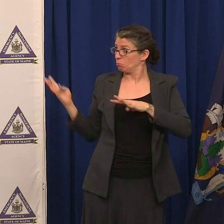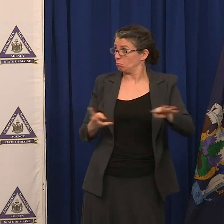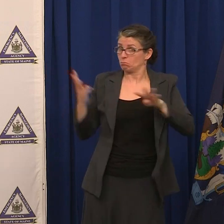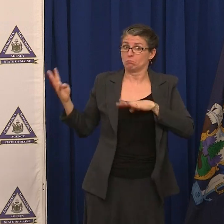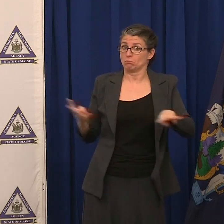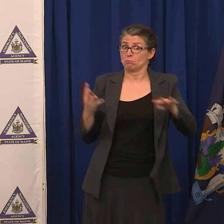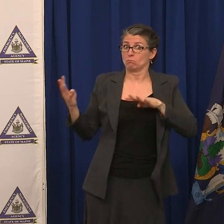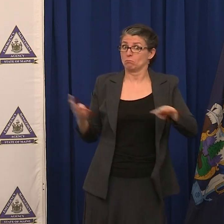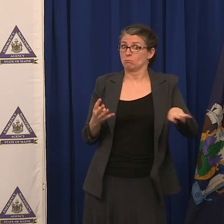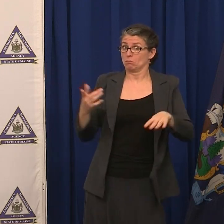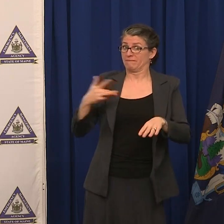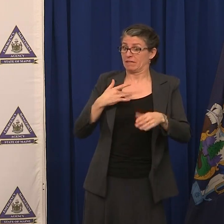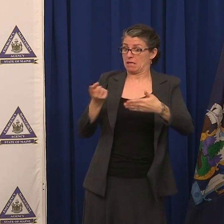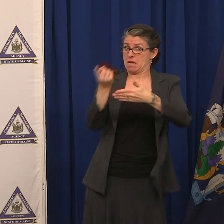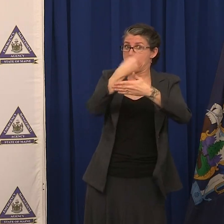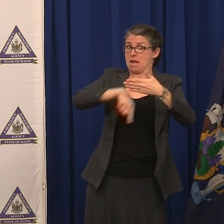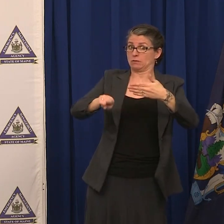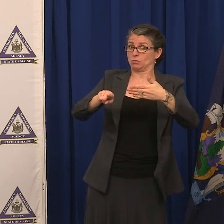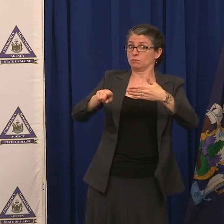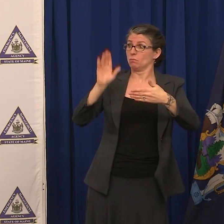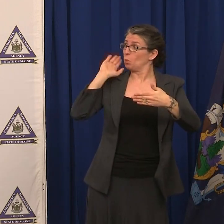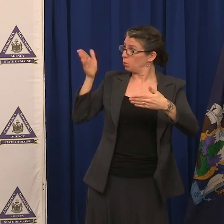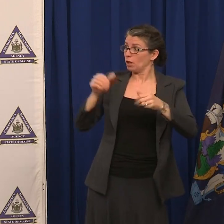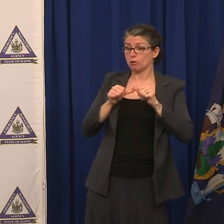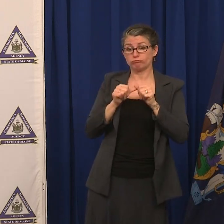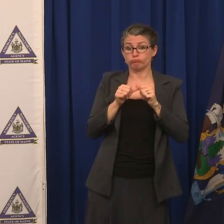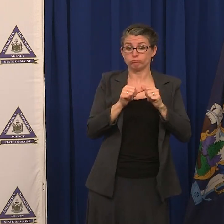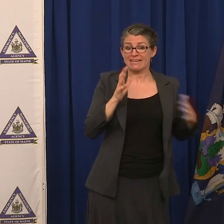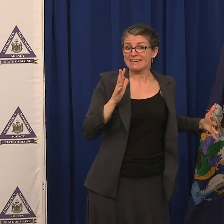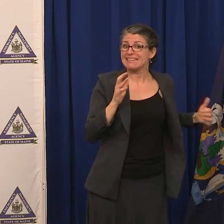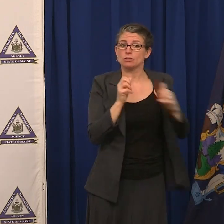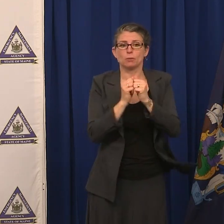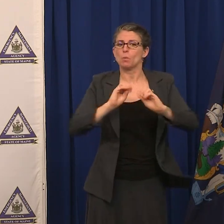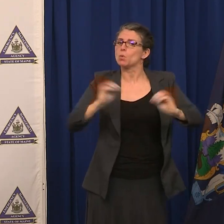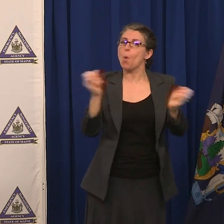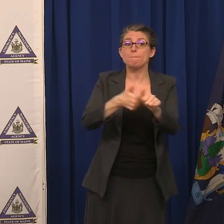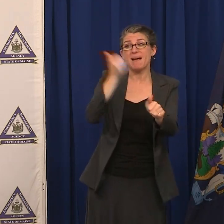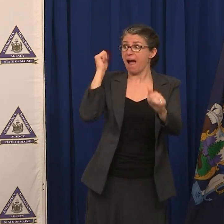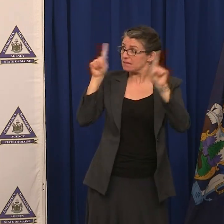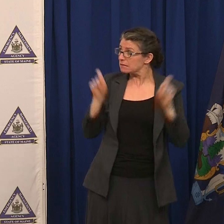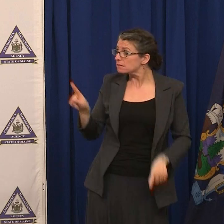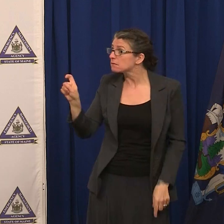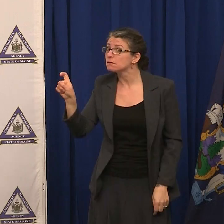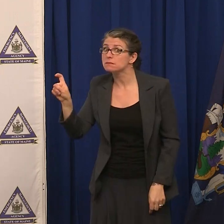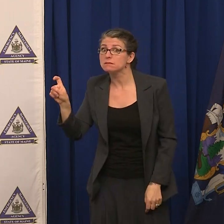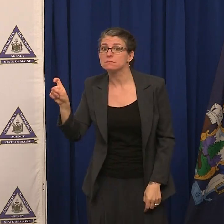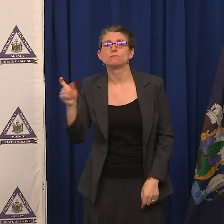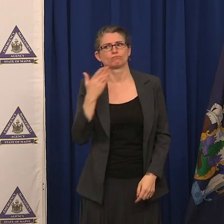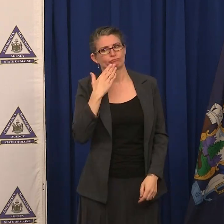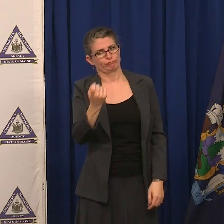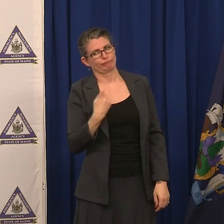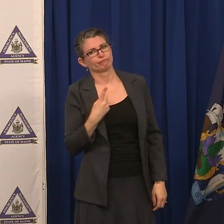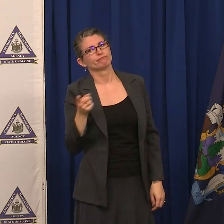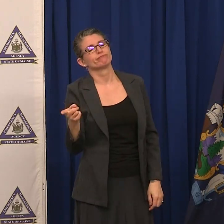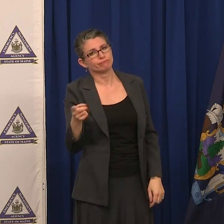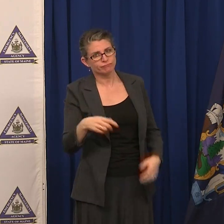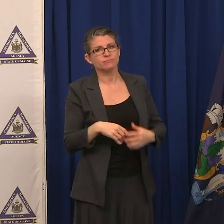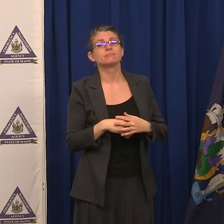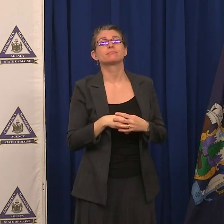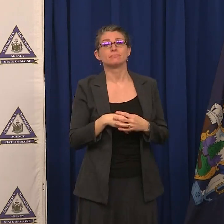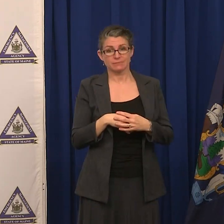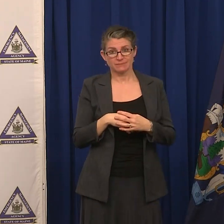for example, we will be all caught up with that backlog? Great. So Don's question is about testing